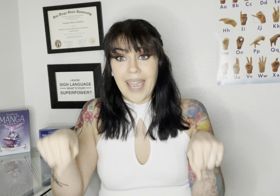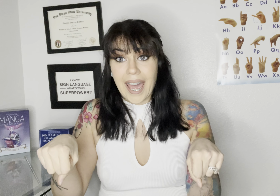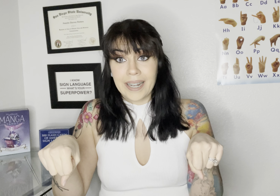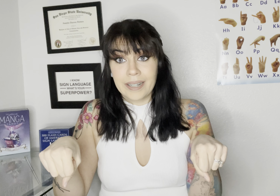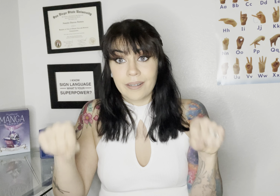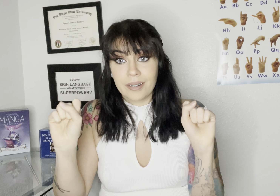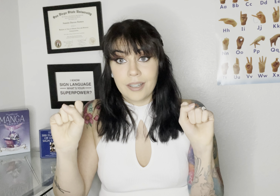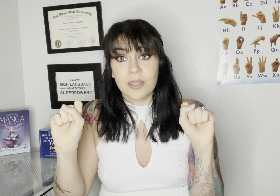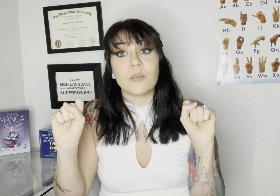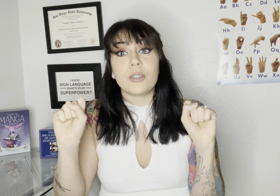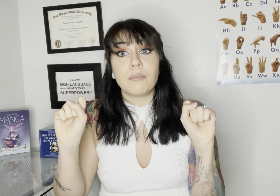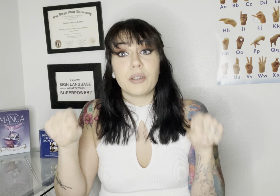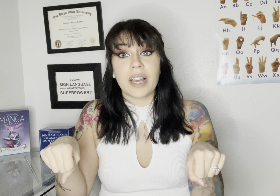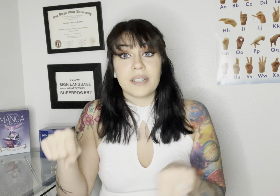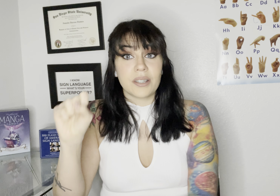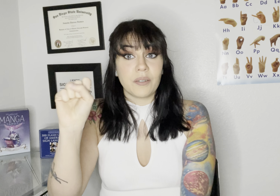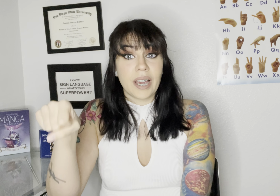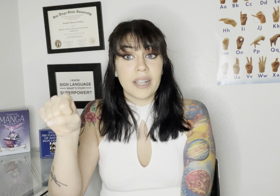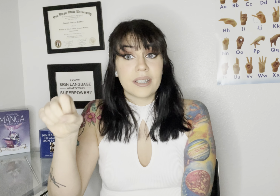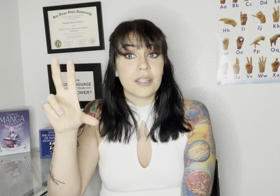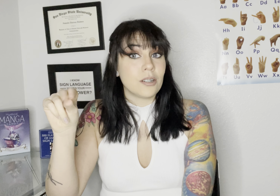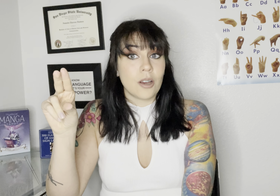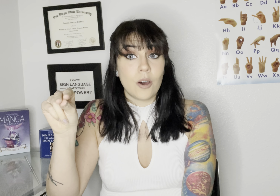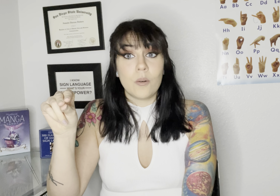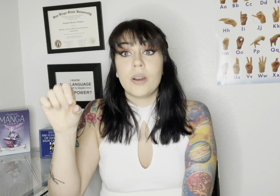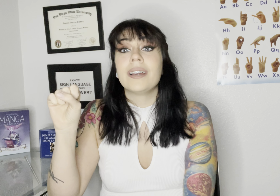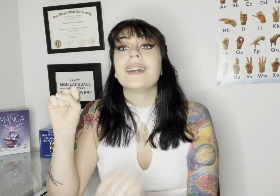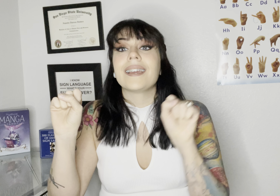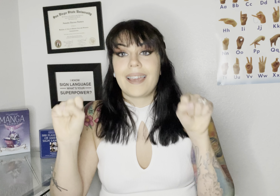Can, so double yeses. So yes, no, can.